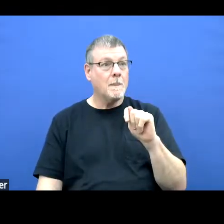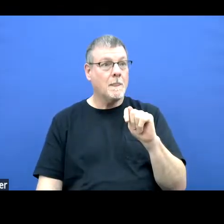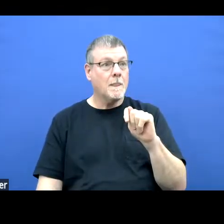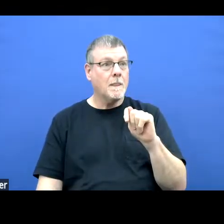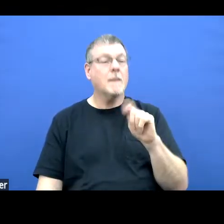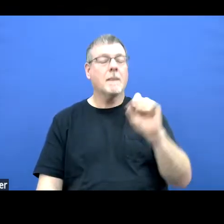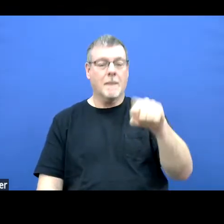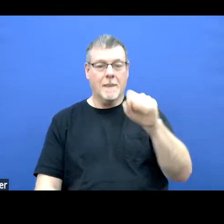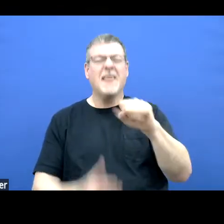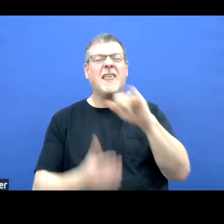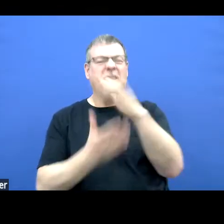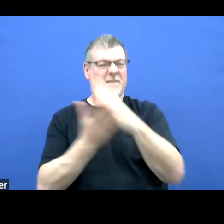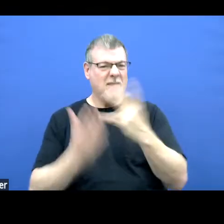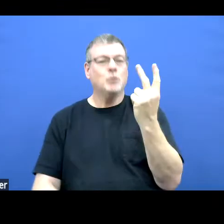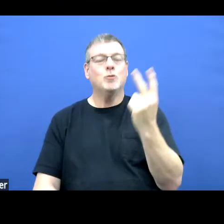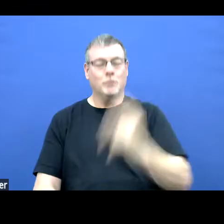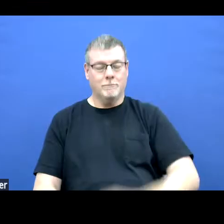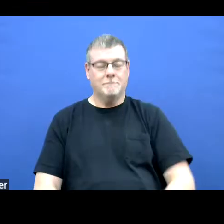2. Yes.